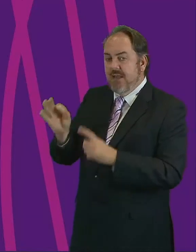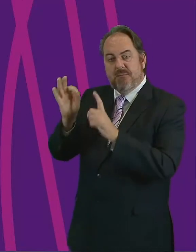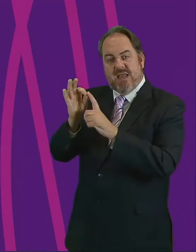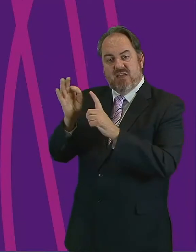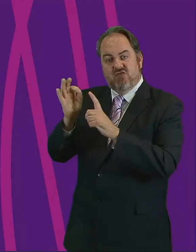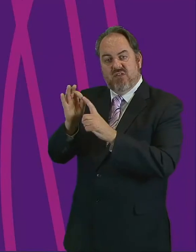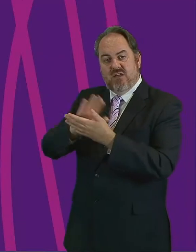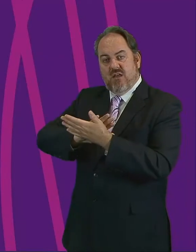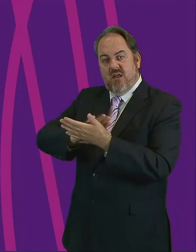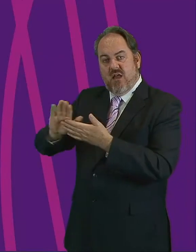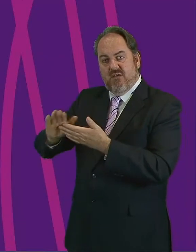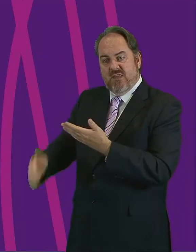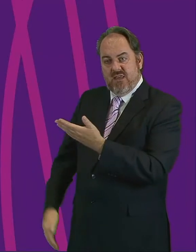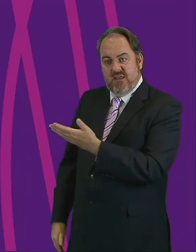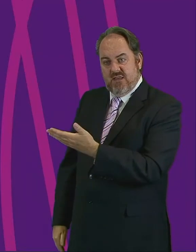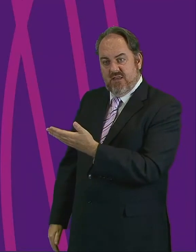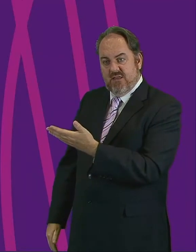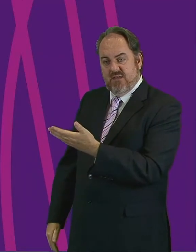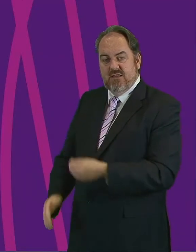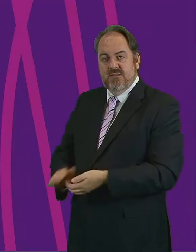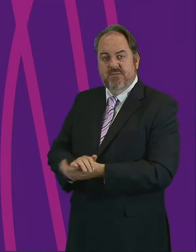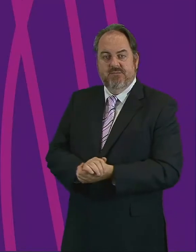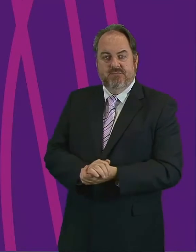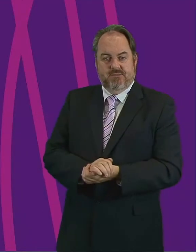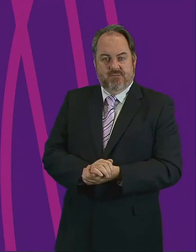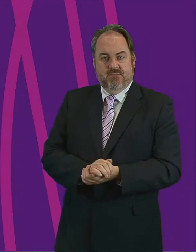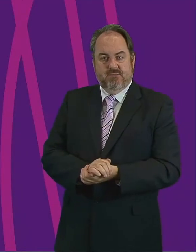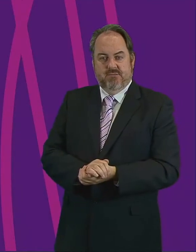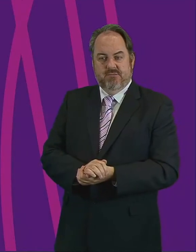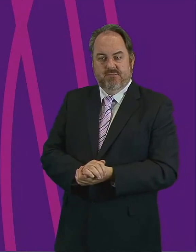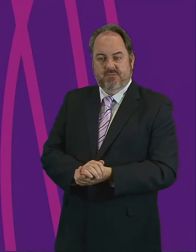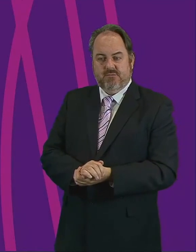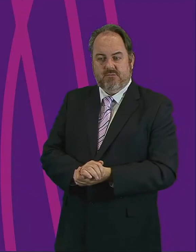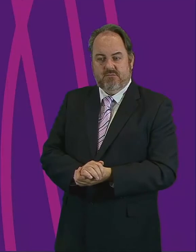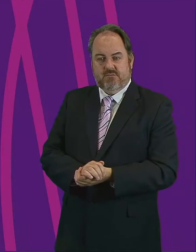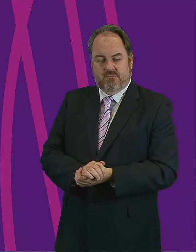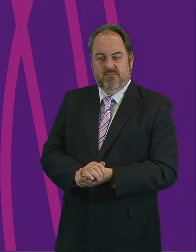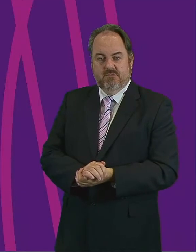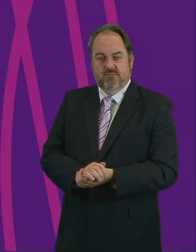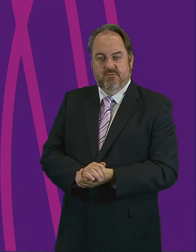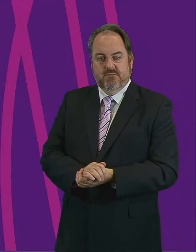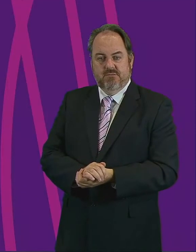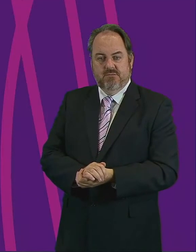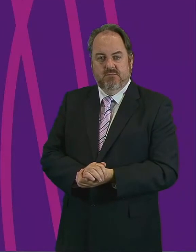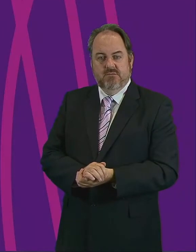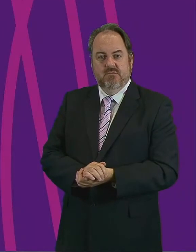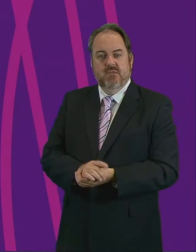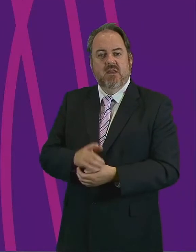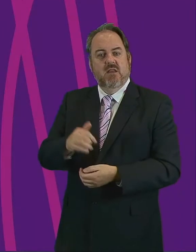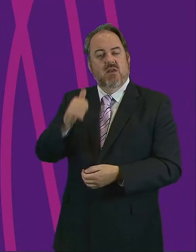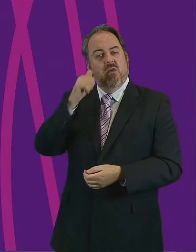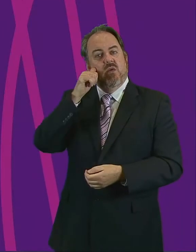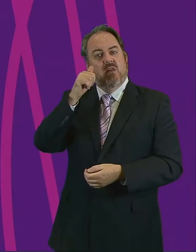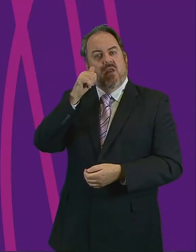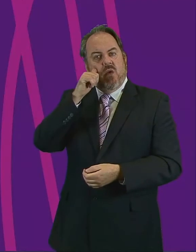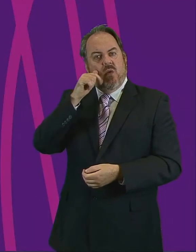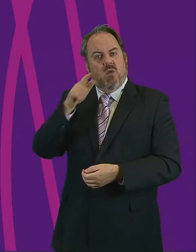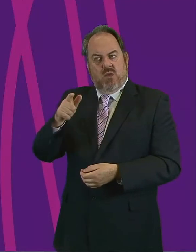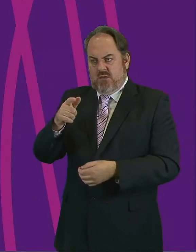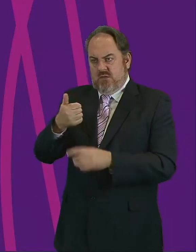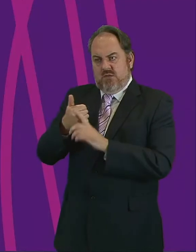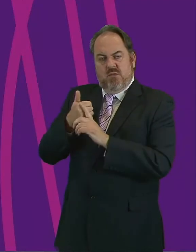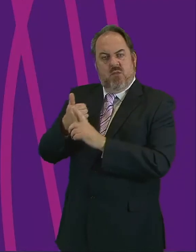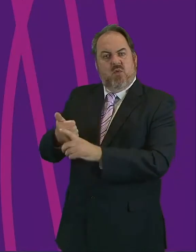Harvey, to be followed by Willie Rennie. Thank you, Presiding Officer. In relation to the measures on hospitality in